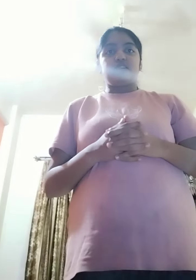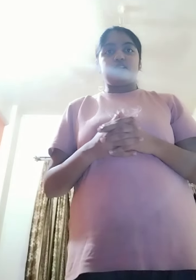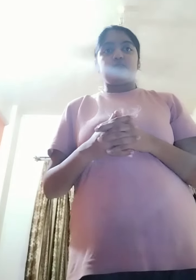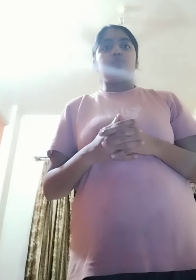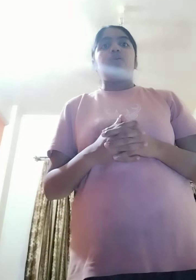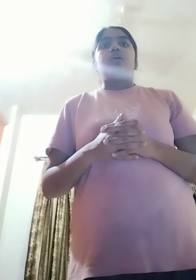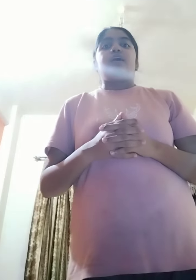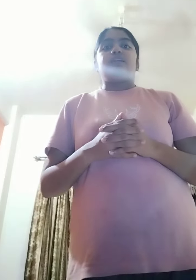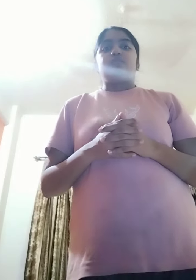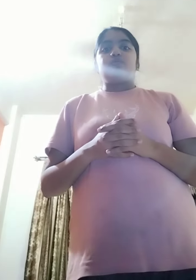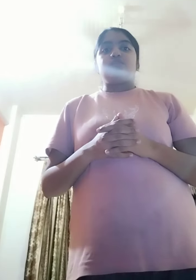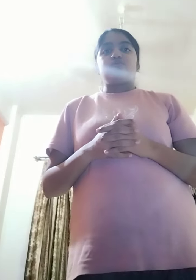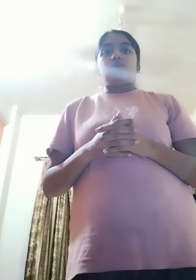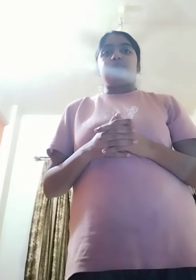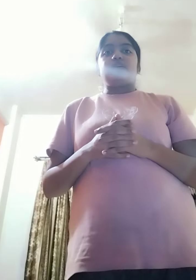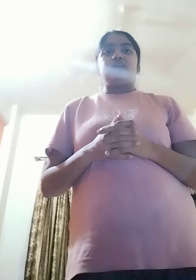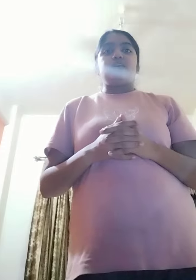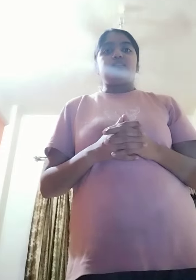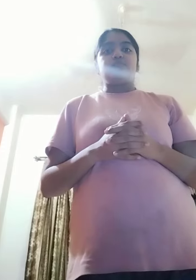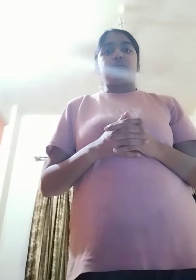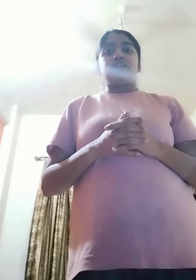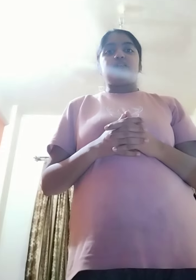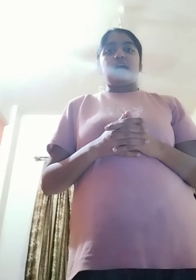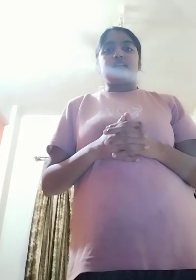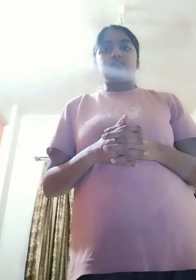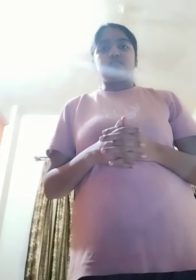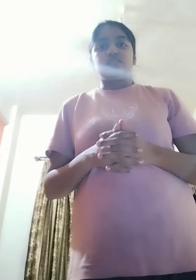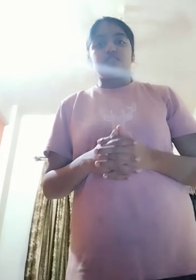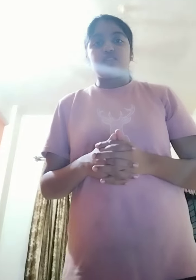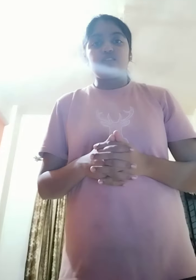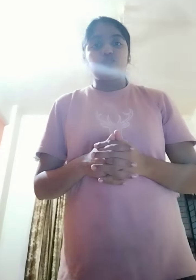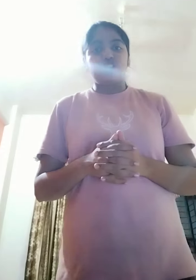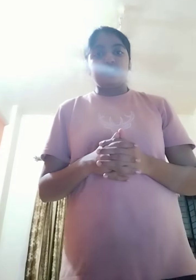2022, and today's topic is method and constructor chaining.